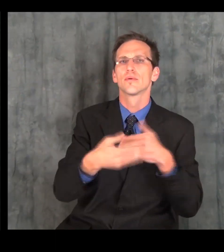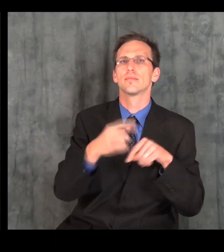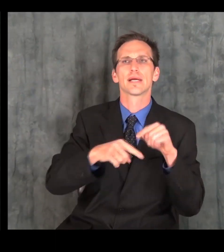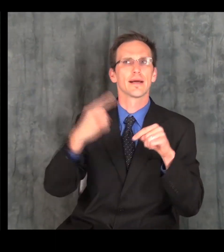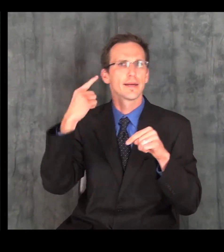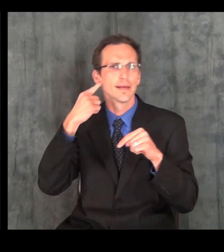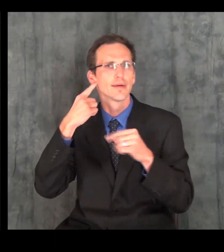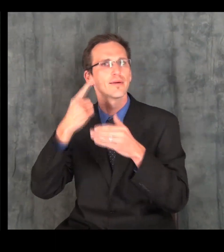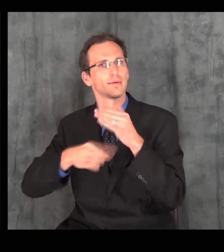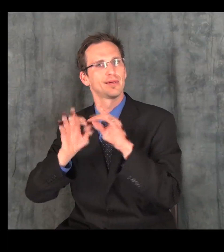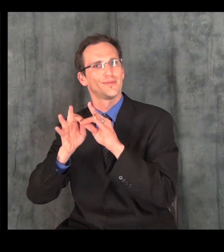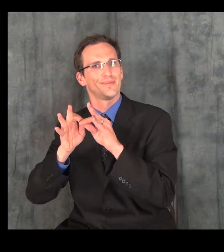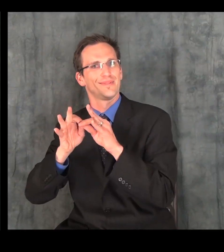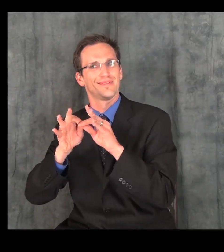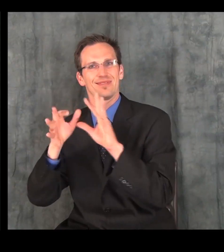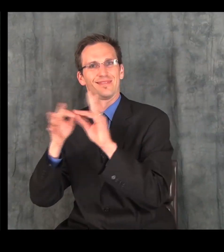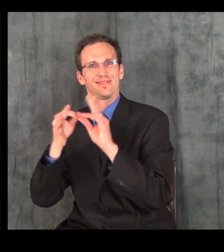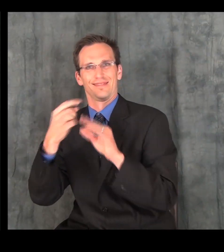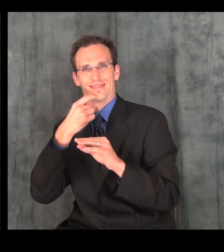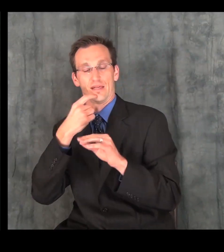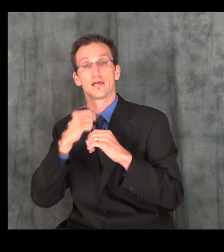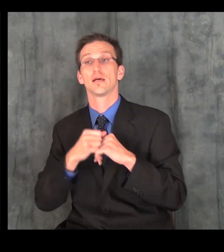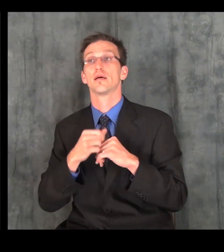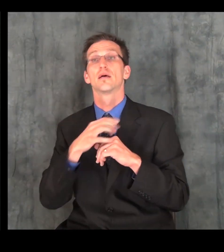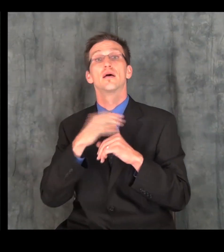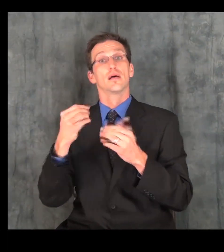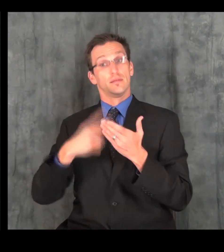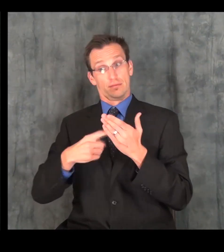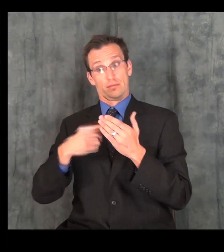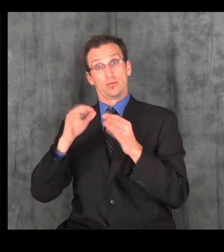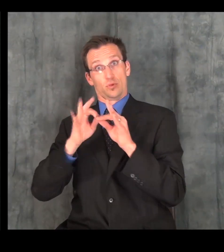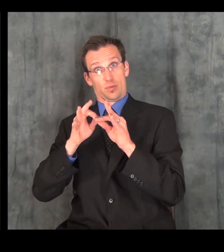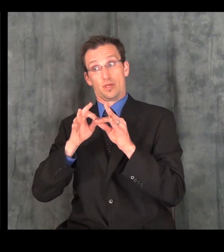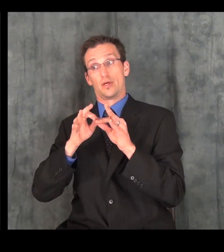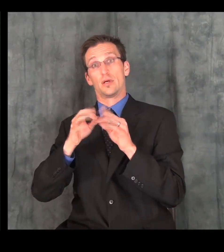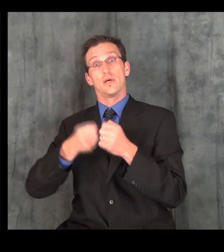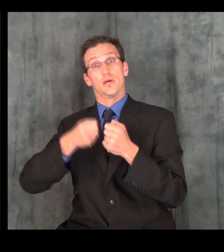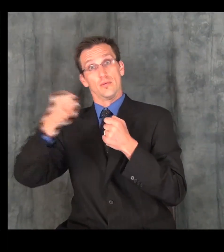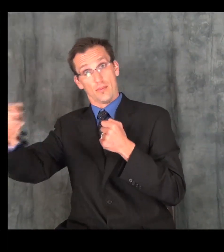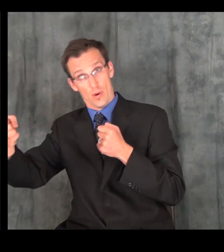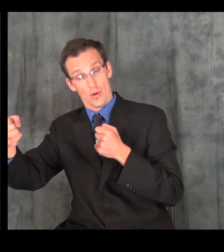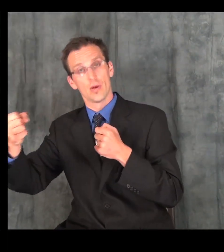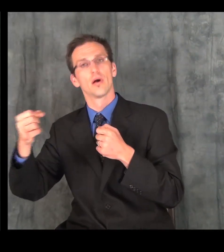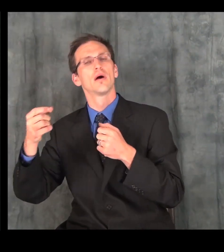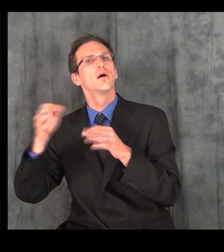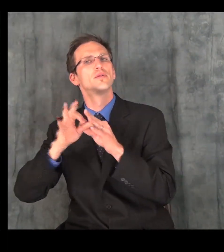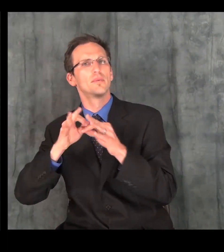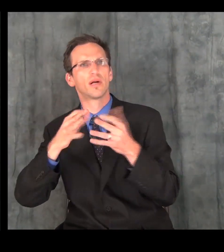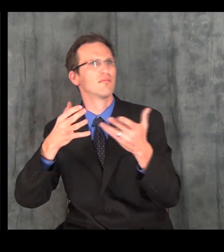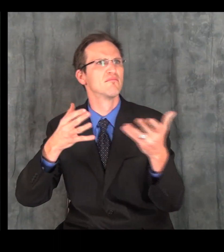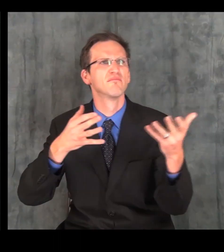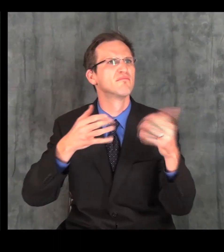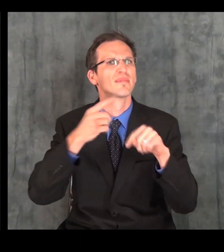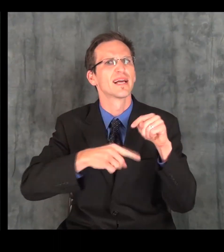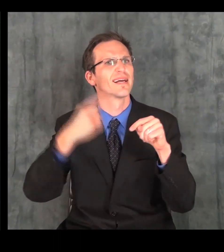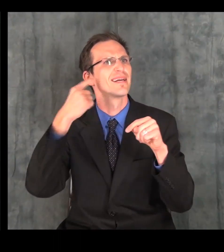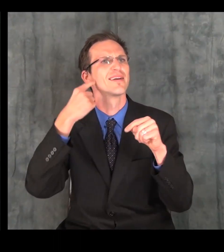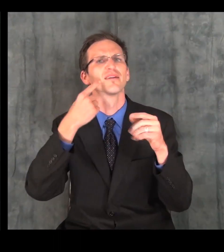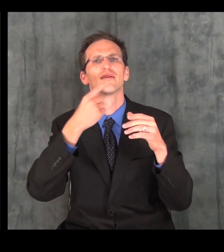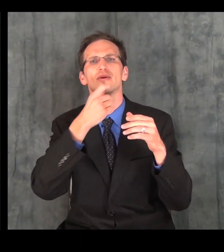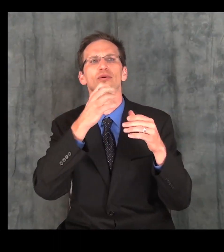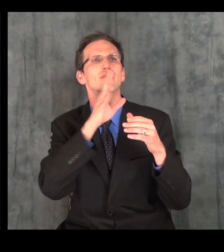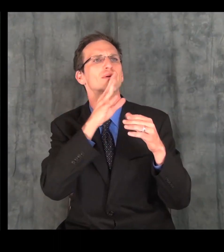were occasions when the interpreter was in a remote location where they would sometimes struggle to hear what was coming from the courtroom